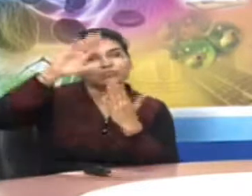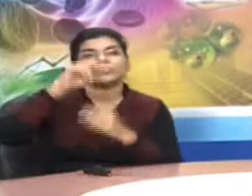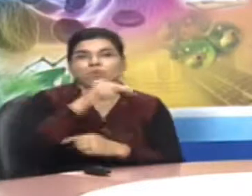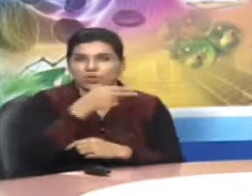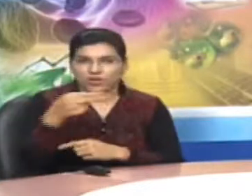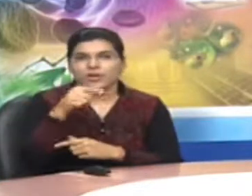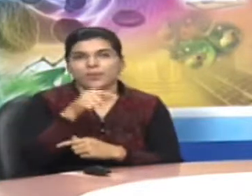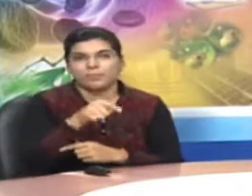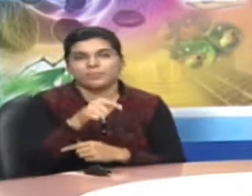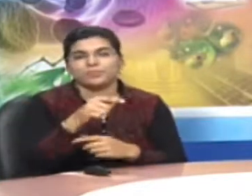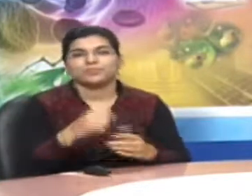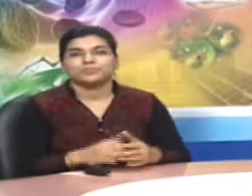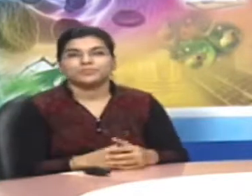It's just plain white.